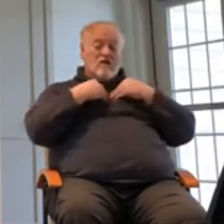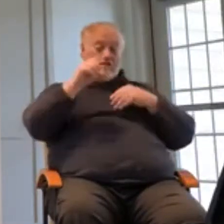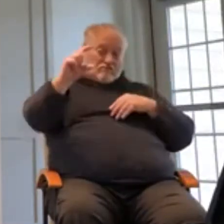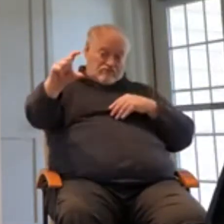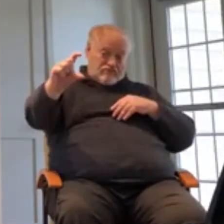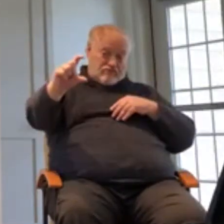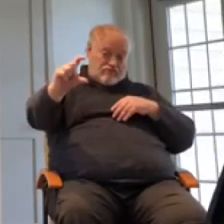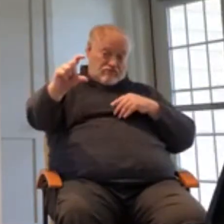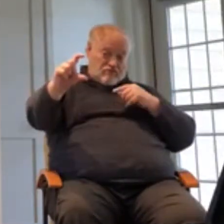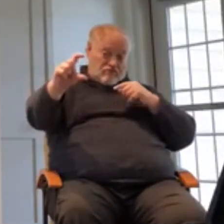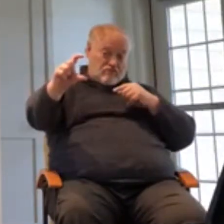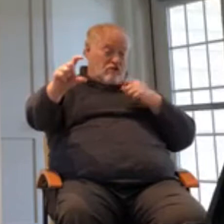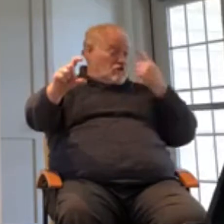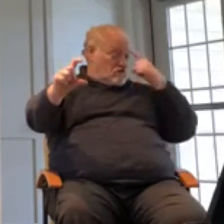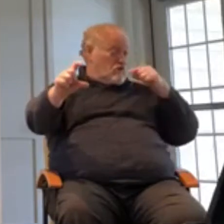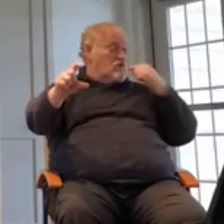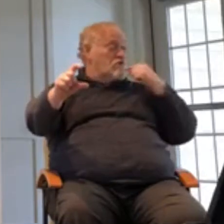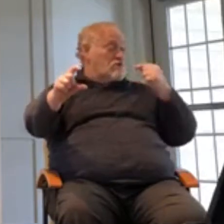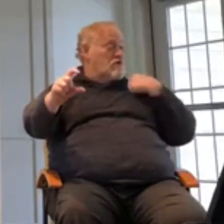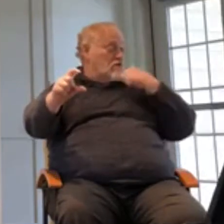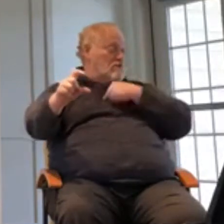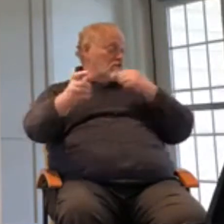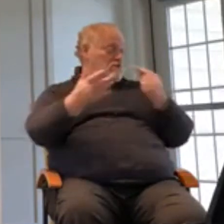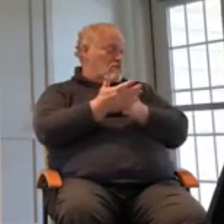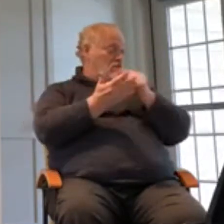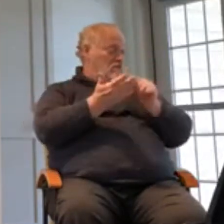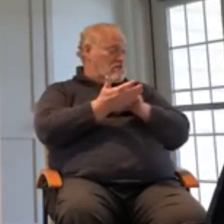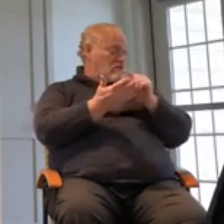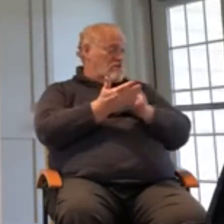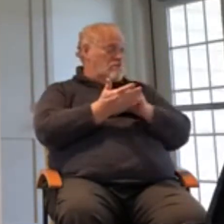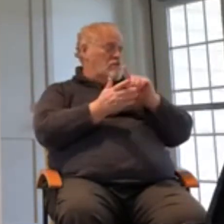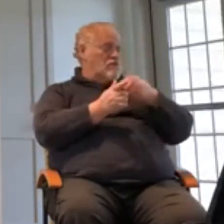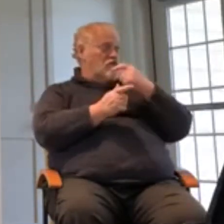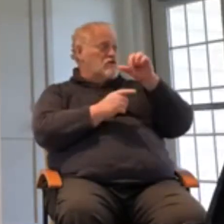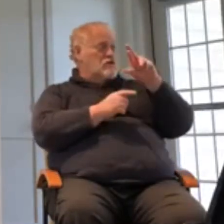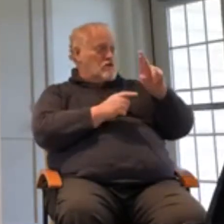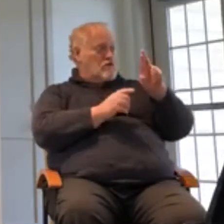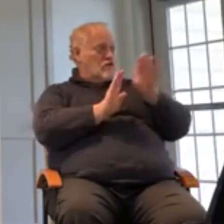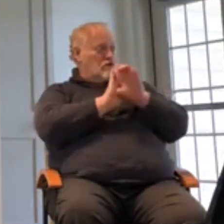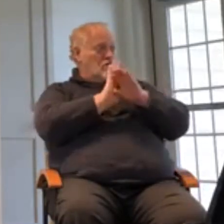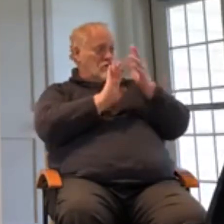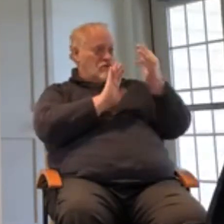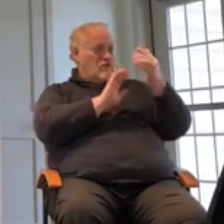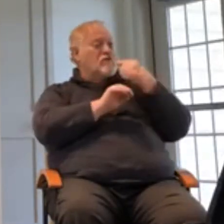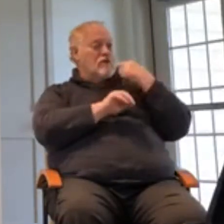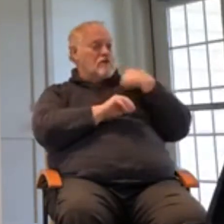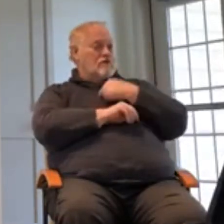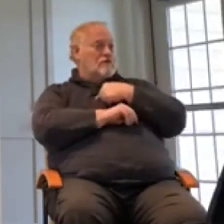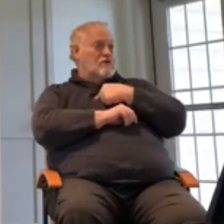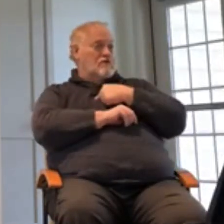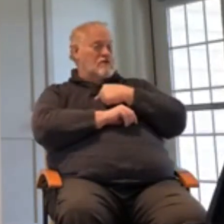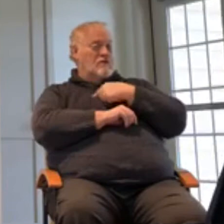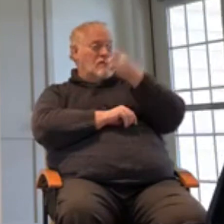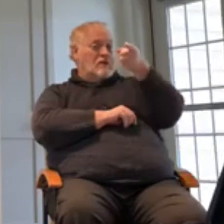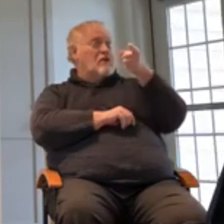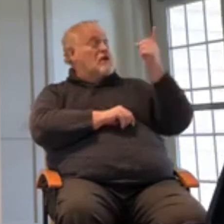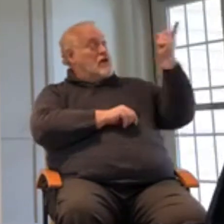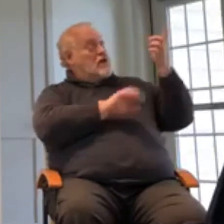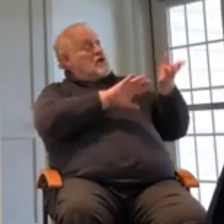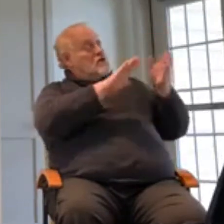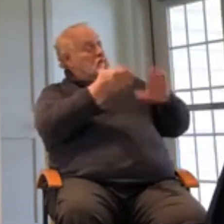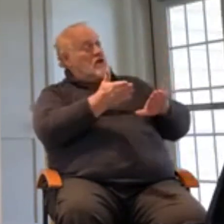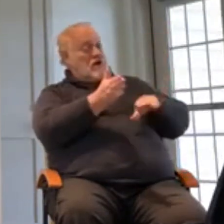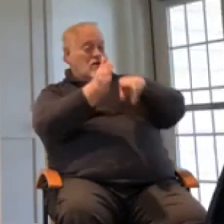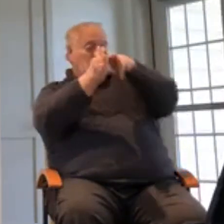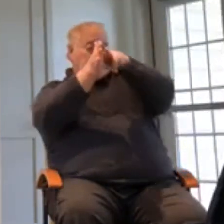pages in it to tell us what the gospel is. 1 Corinthians 15 tells us that, right? And then he died, he was buried, and he rose from the